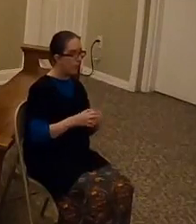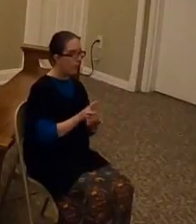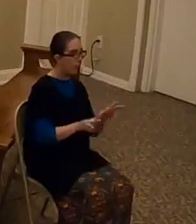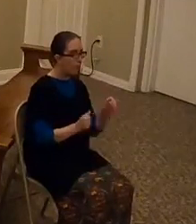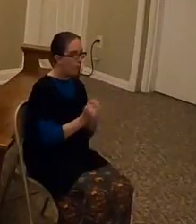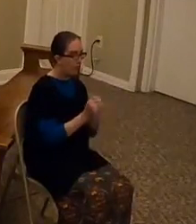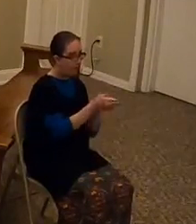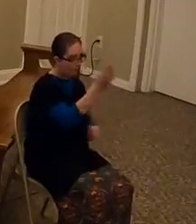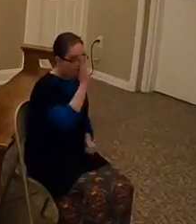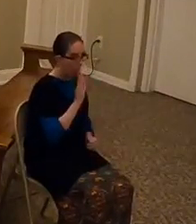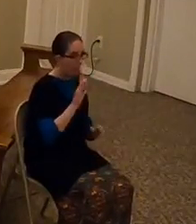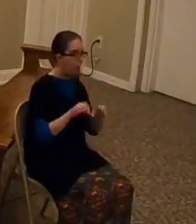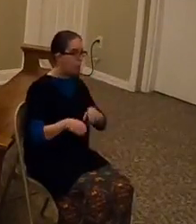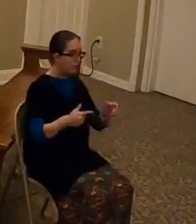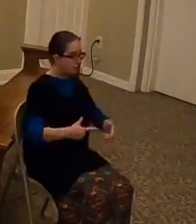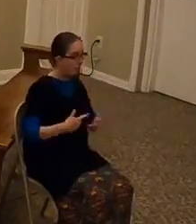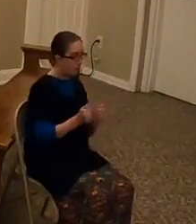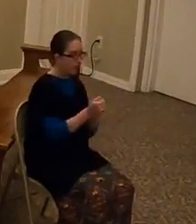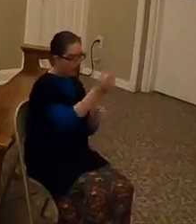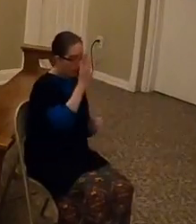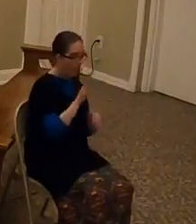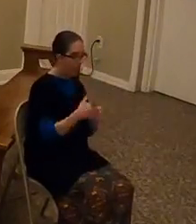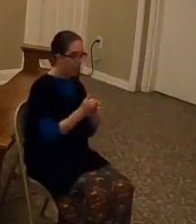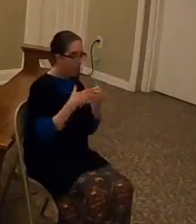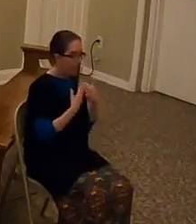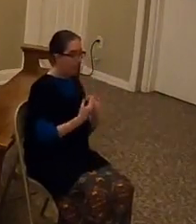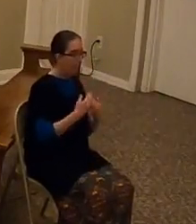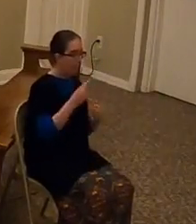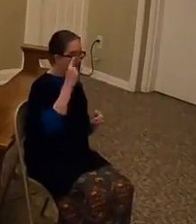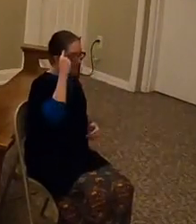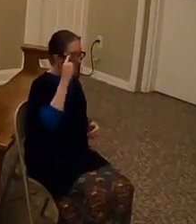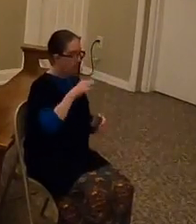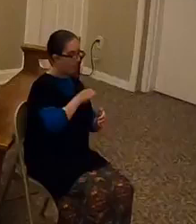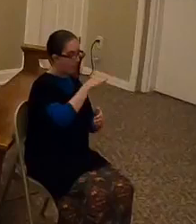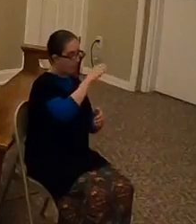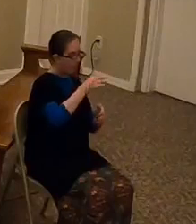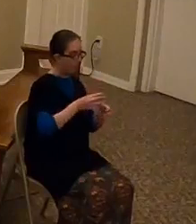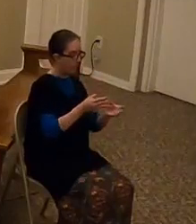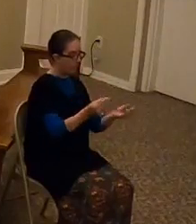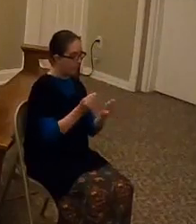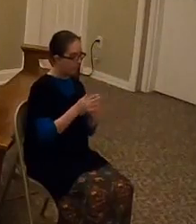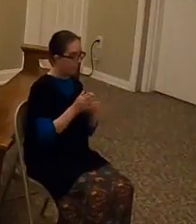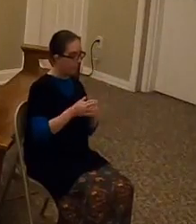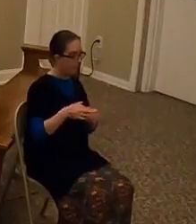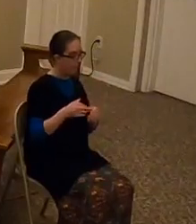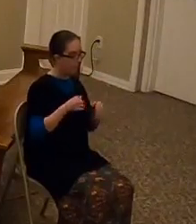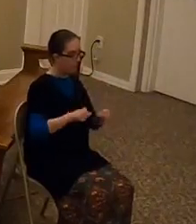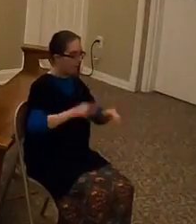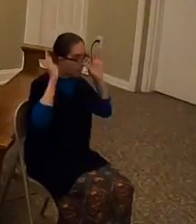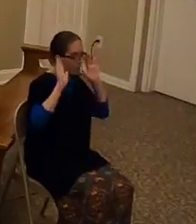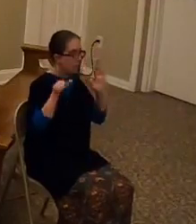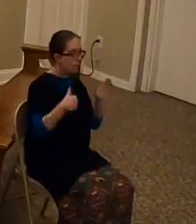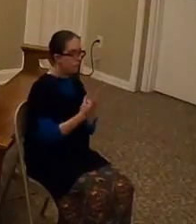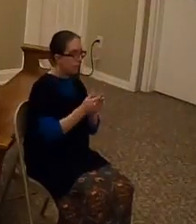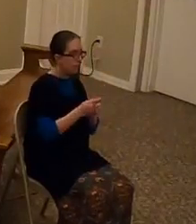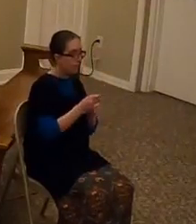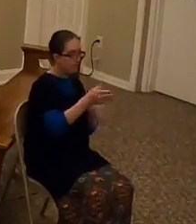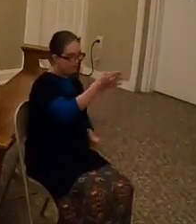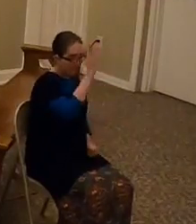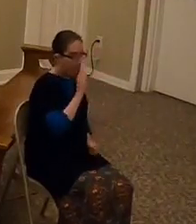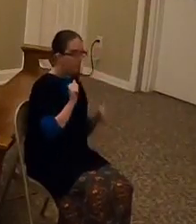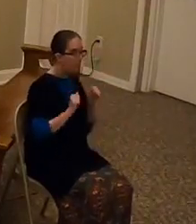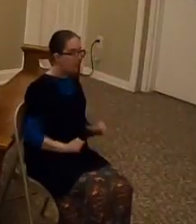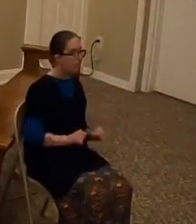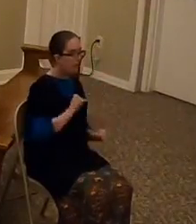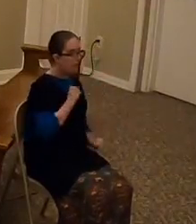walk with God. And do live for God with all their heart, their mind, their soul, their strength. They give everything. They're sold out totally to God. Can